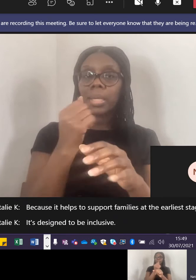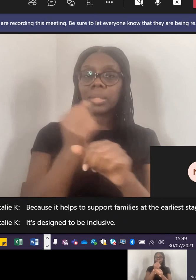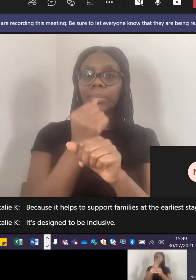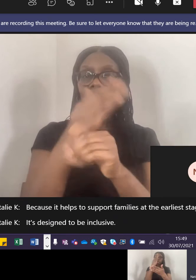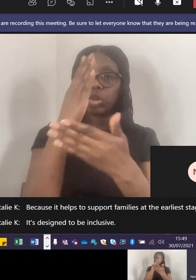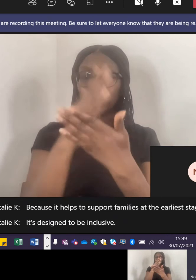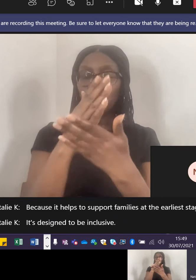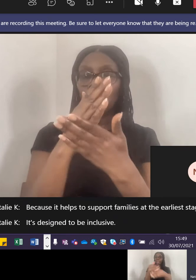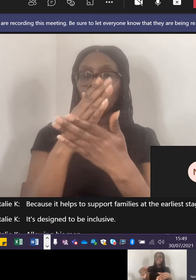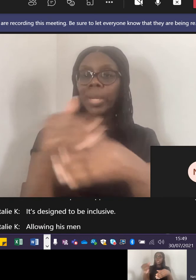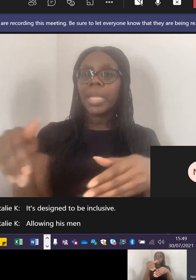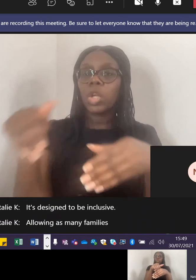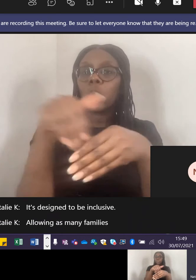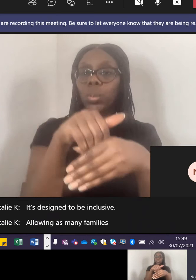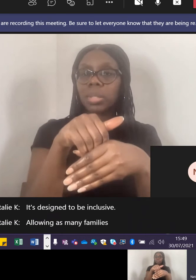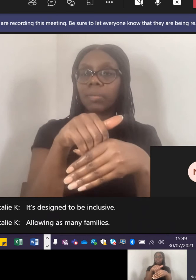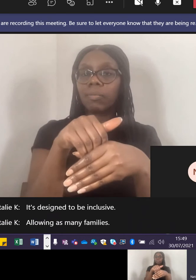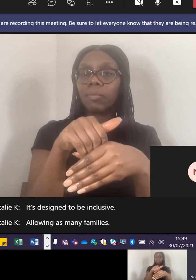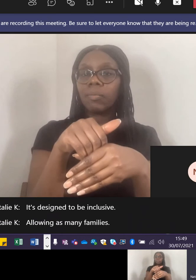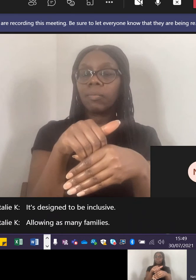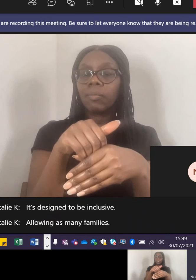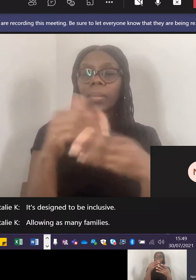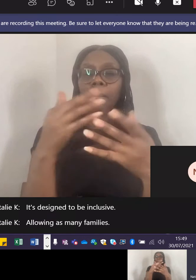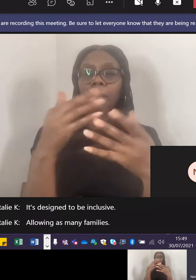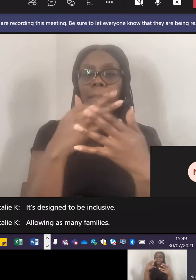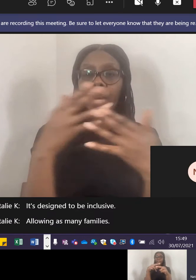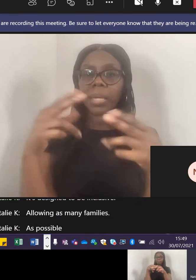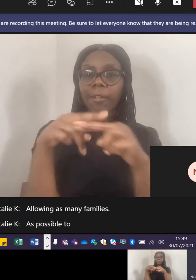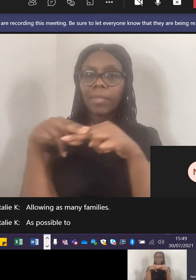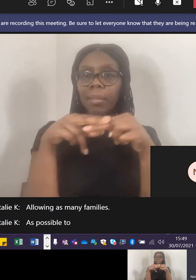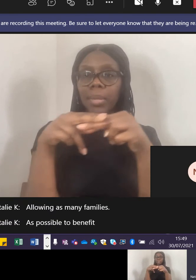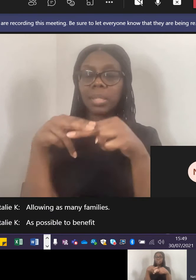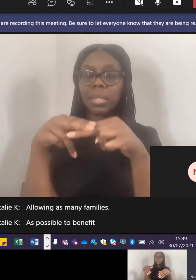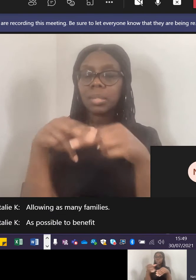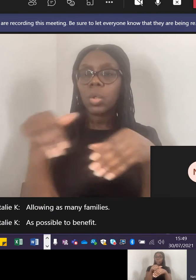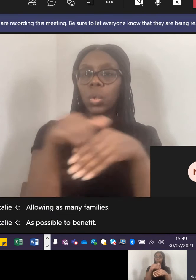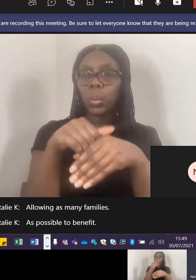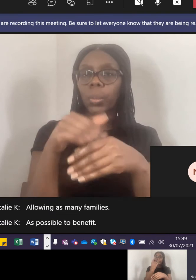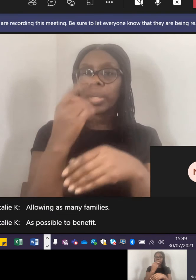allowing as many families as possible to benefit.